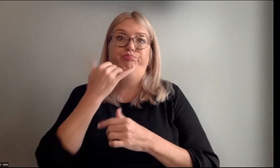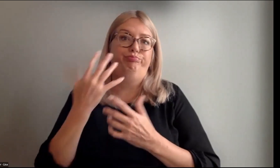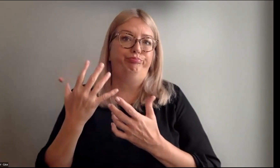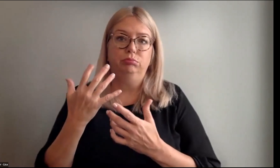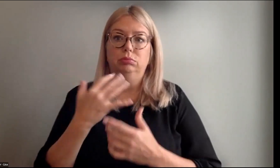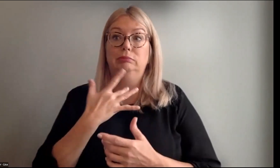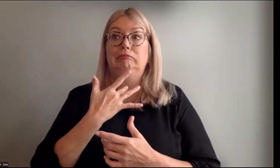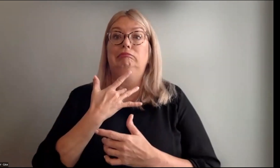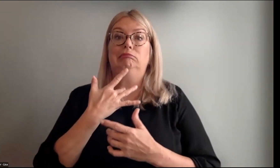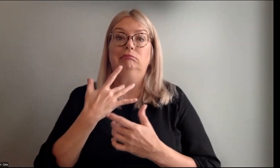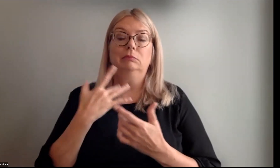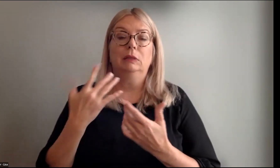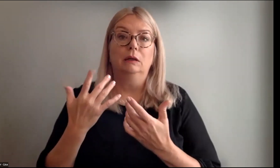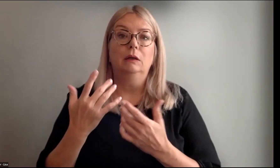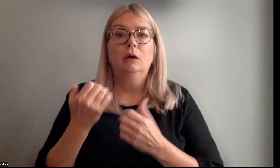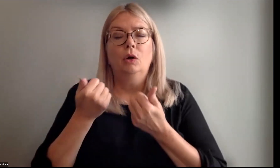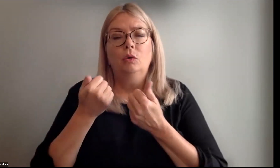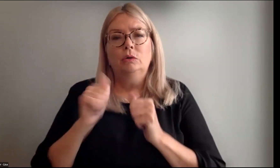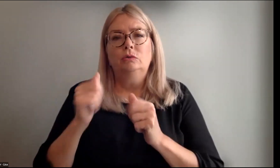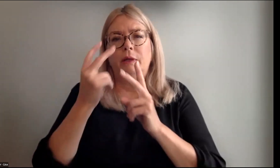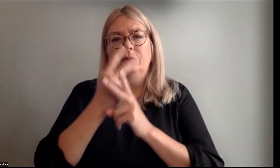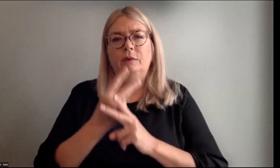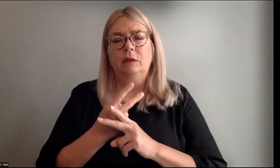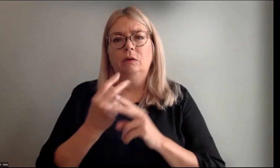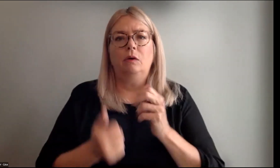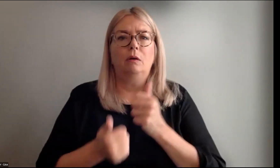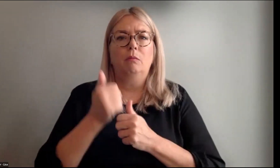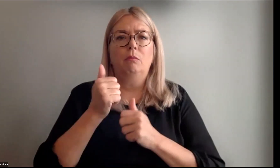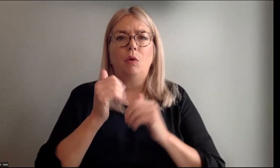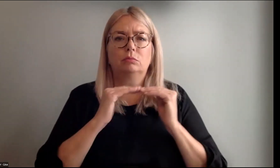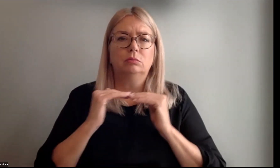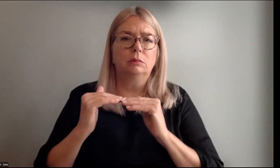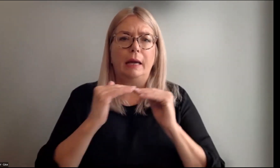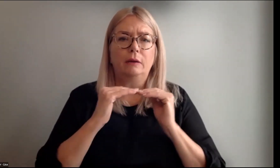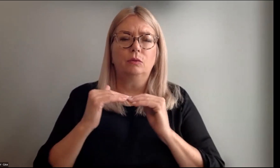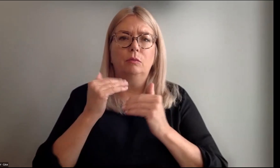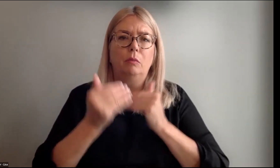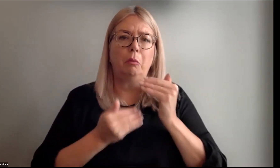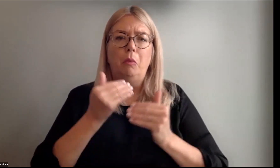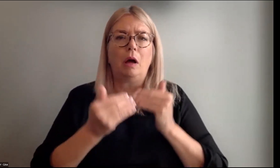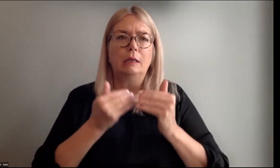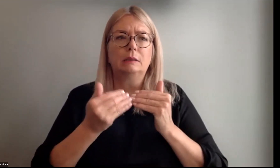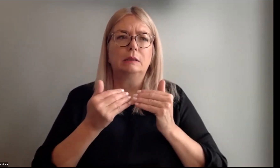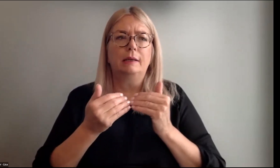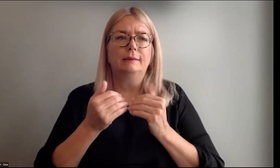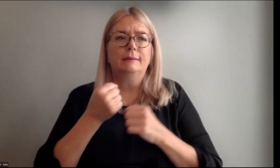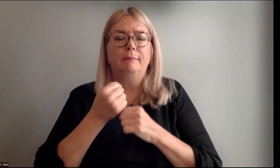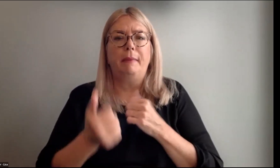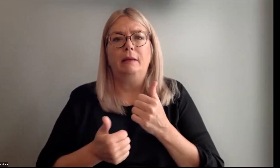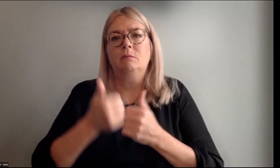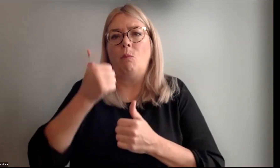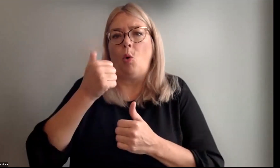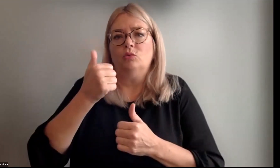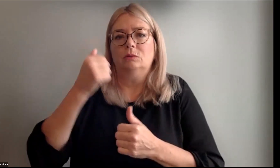what we're just trying to figure out what is the most equitable process that makes sense. So I think we were looking more